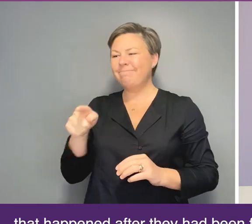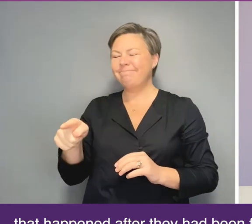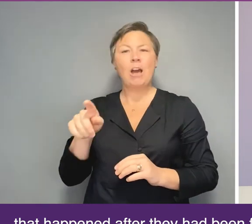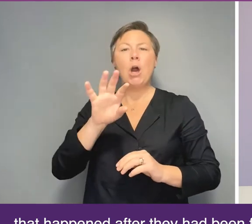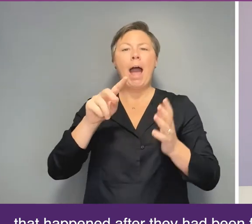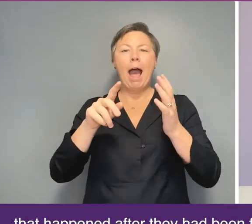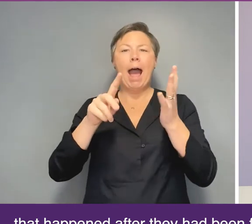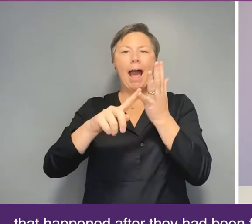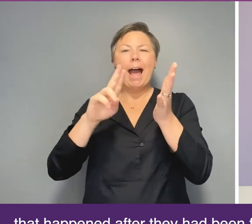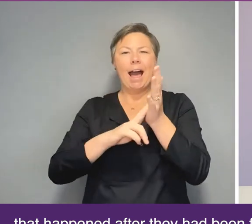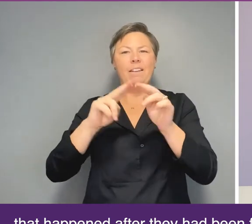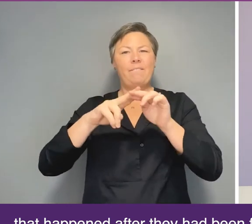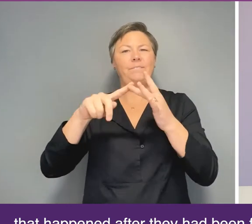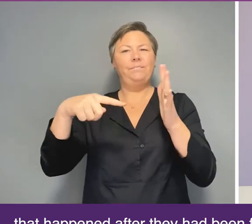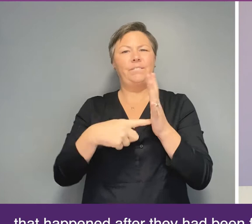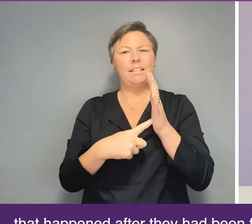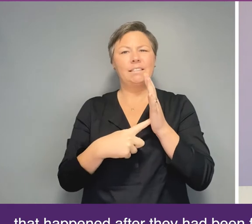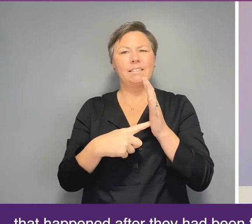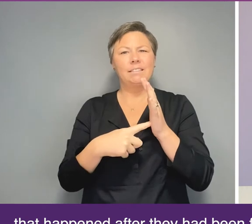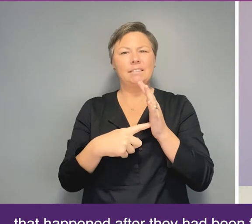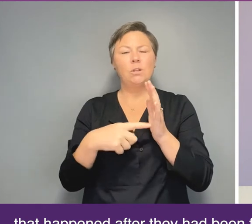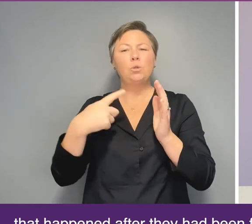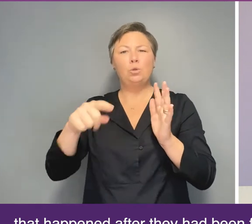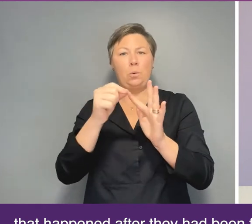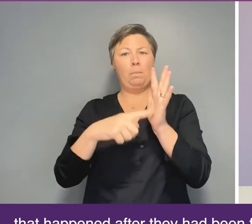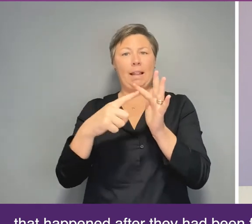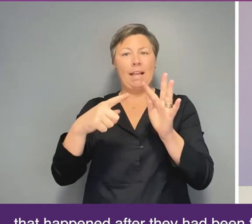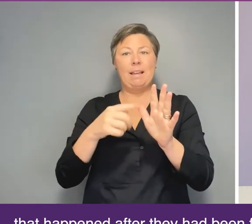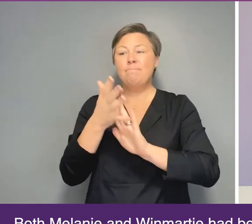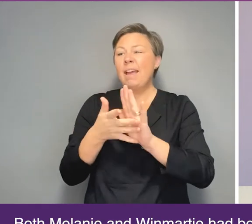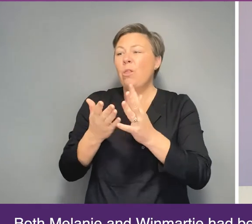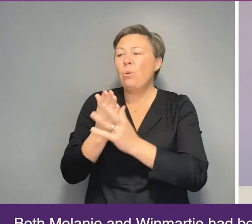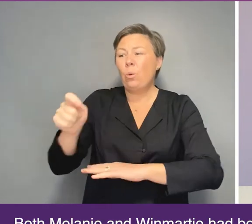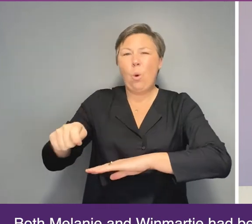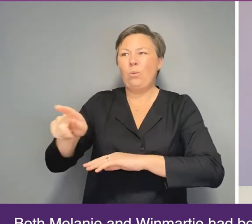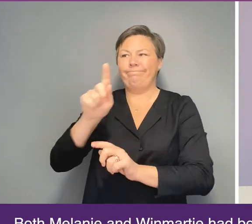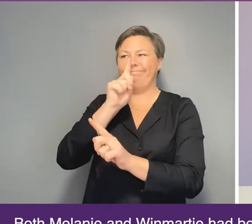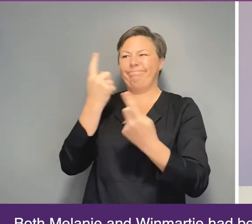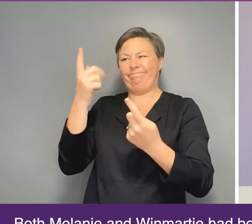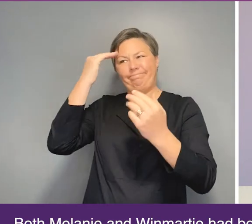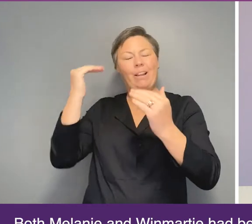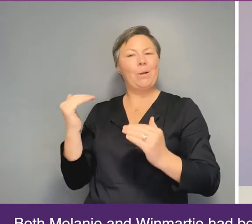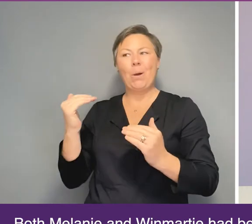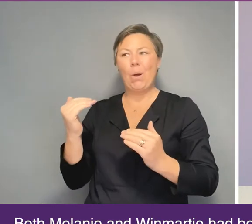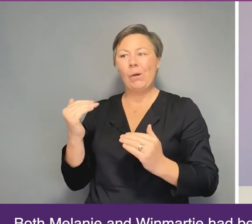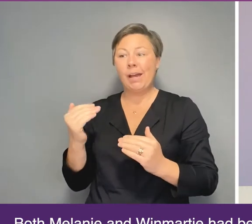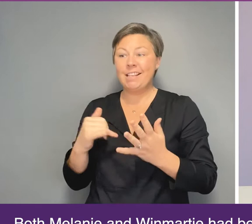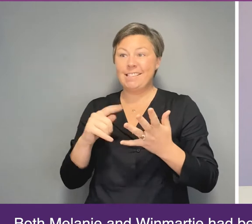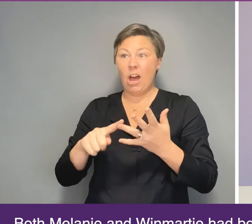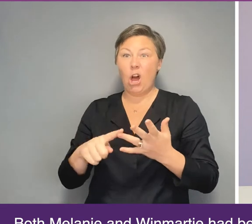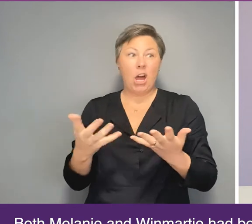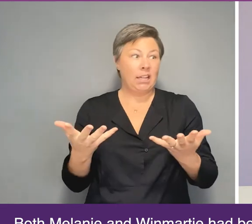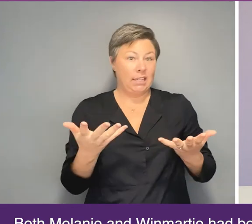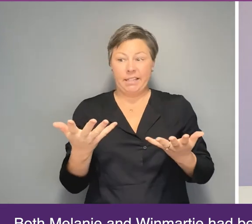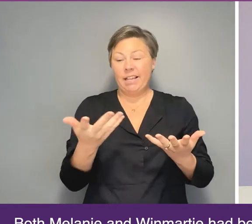unfit to plead to criminal charges that had been brought against them. Both Melanie and Winmartie had been kept in